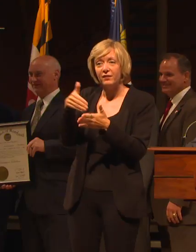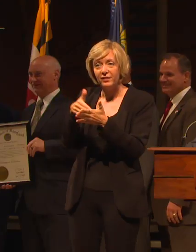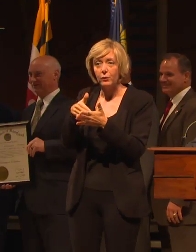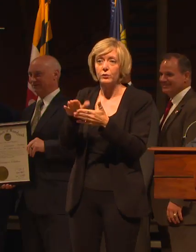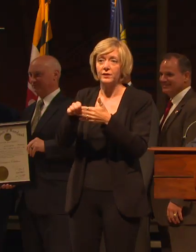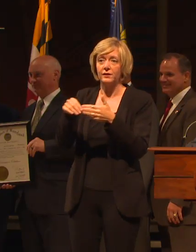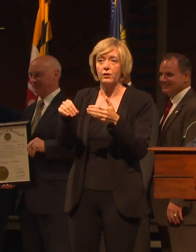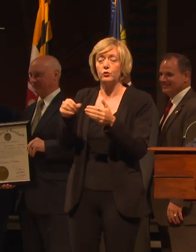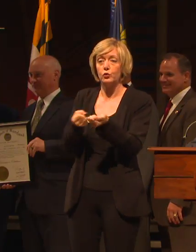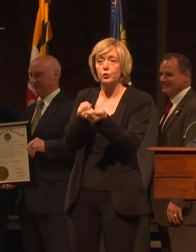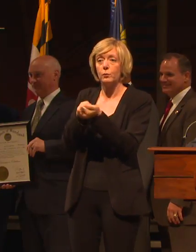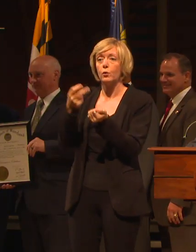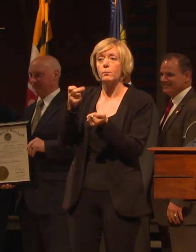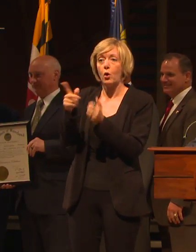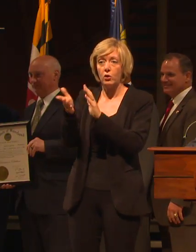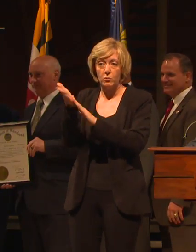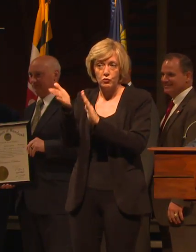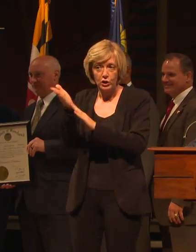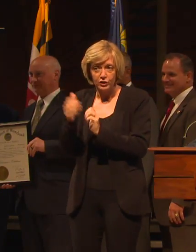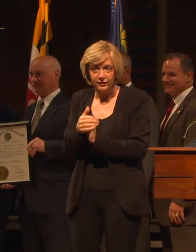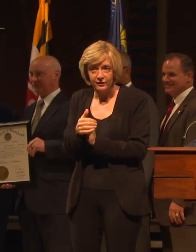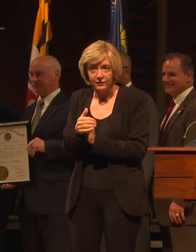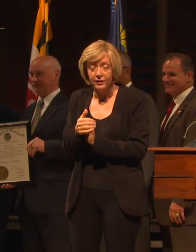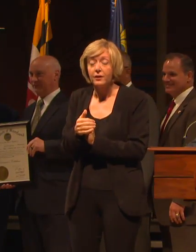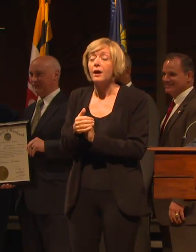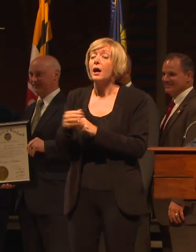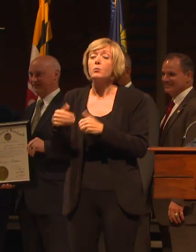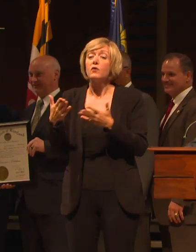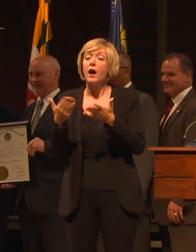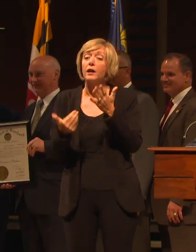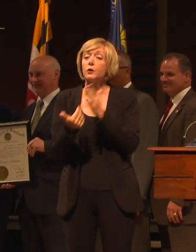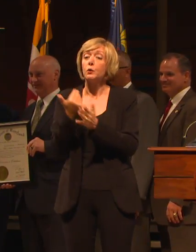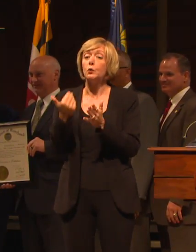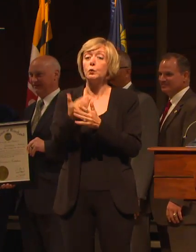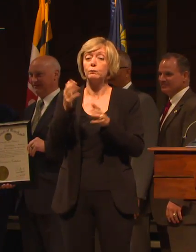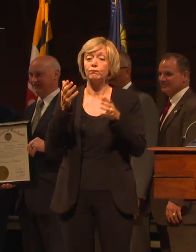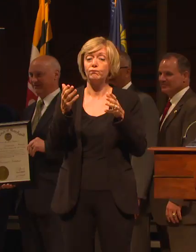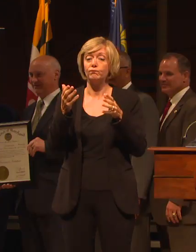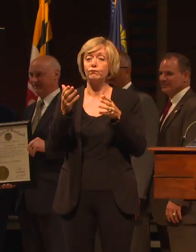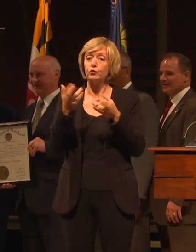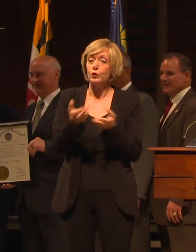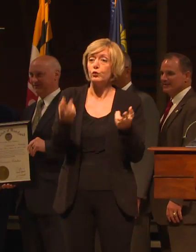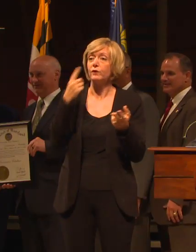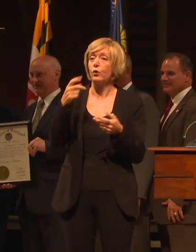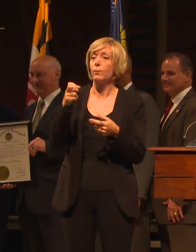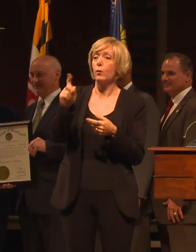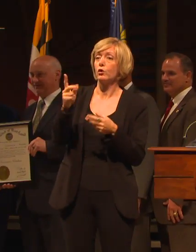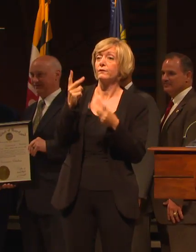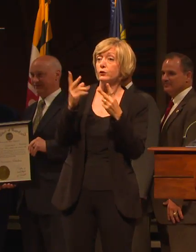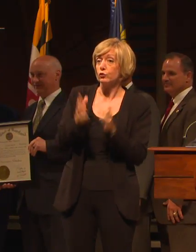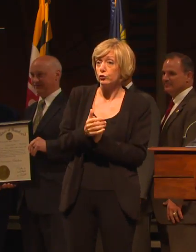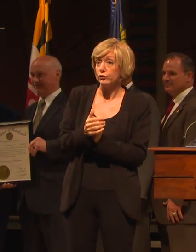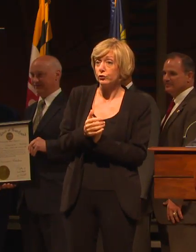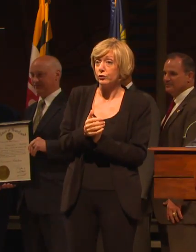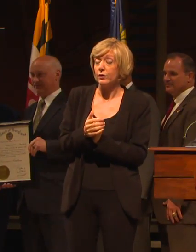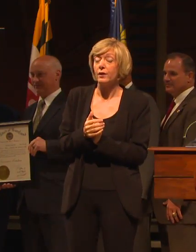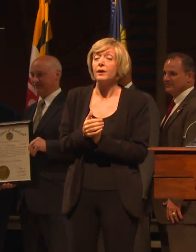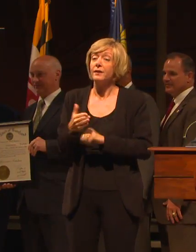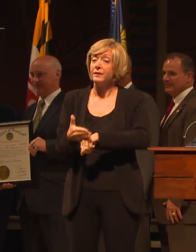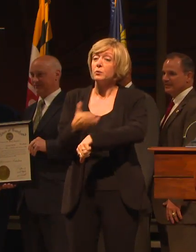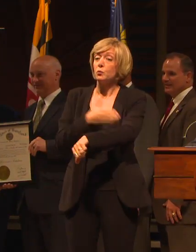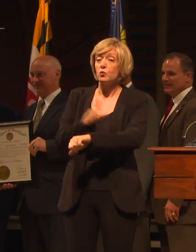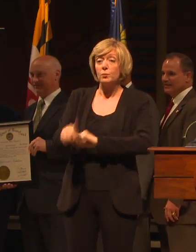$55,000 to support park operations and provide new amenities for park visitors. These improvements showcase